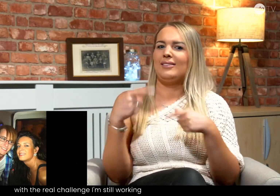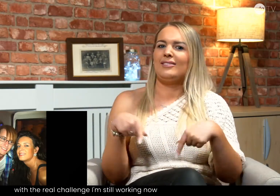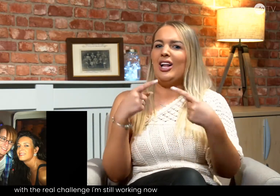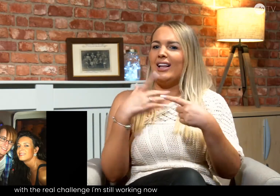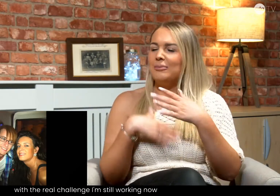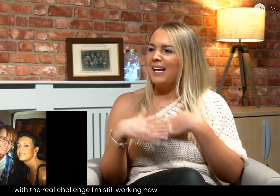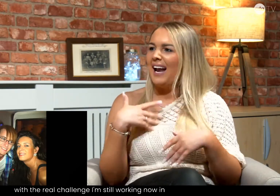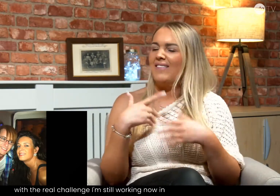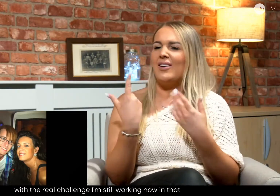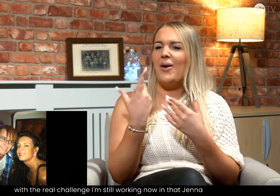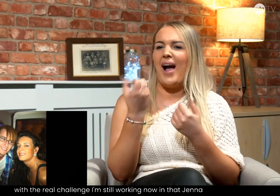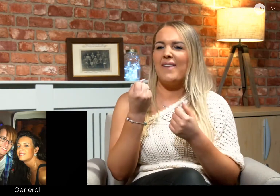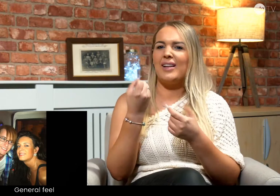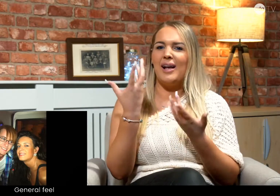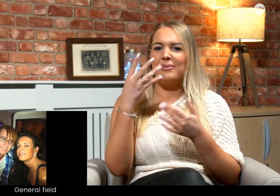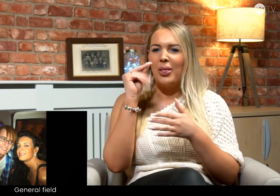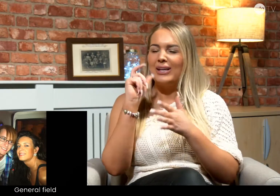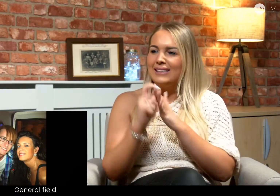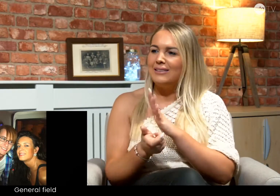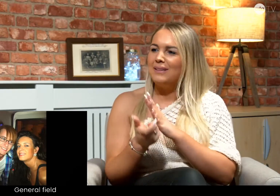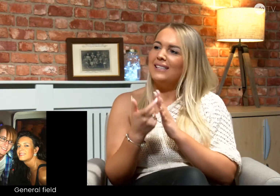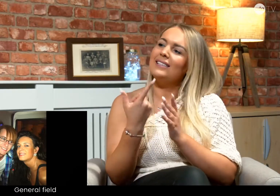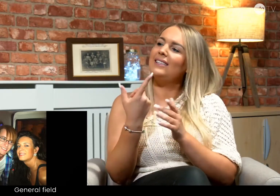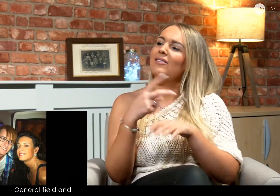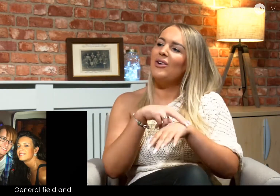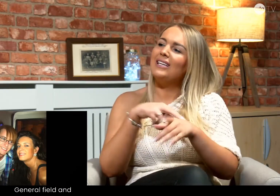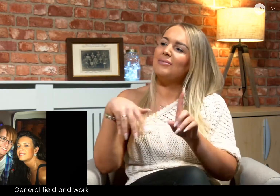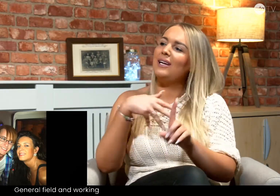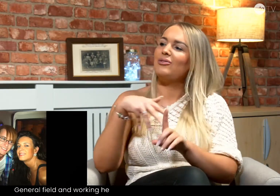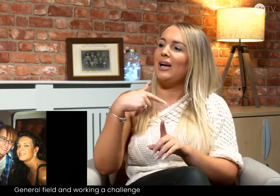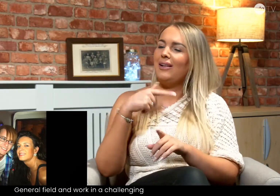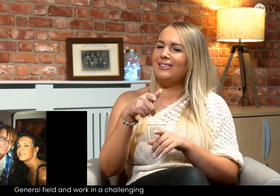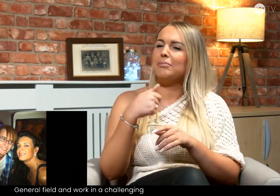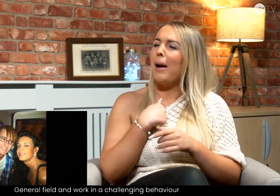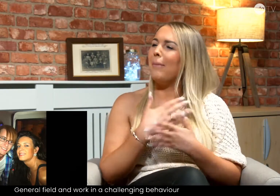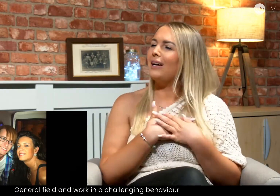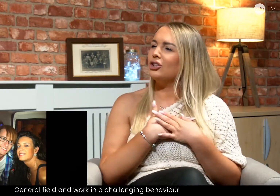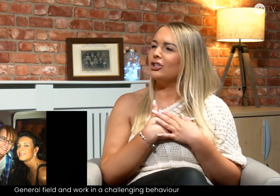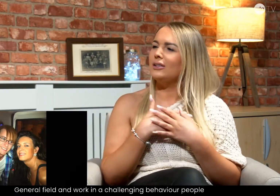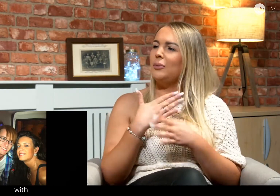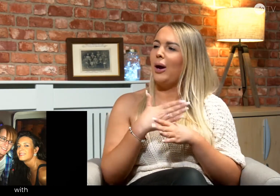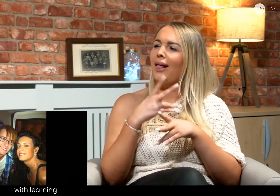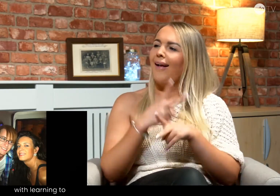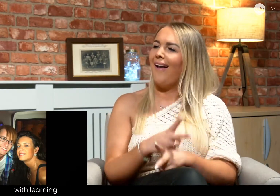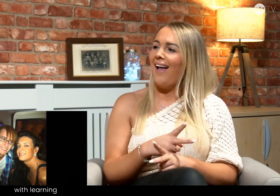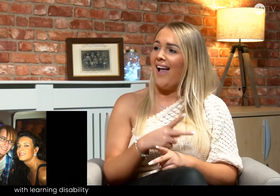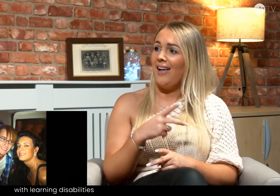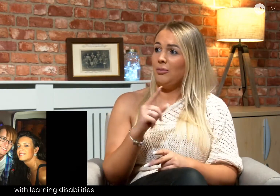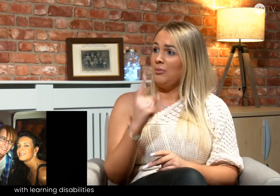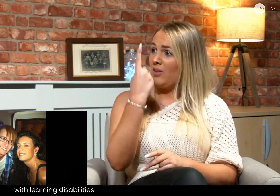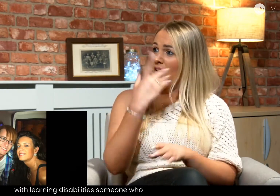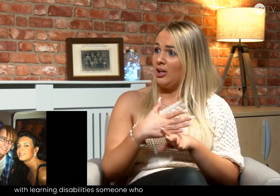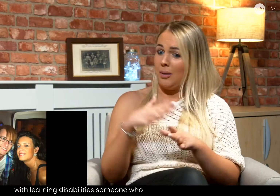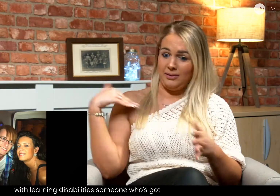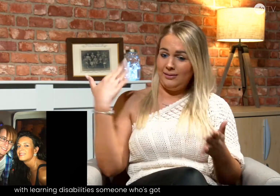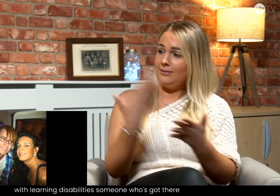field, working with challenging behaviour, people with learning disabilities, someone who've got a criminal background.